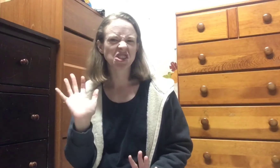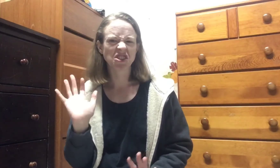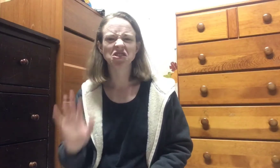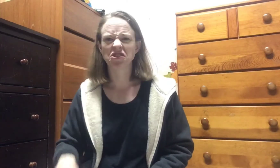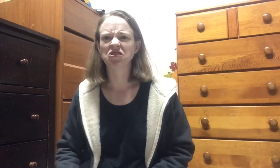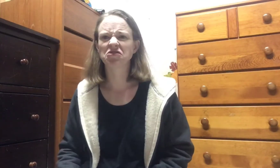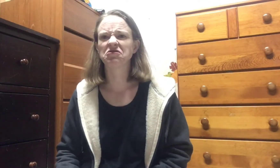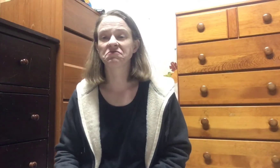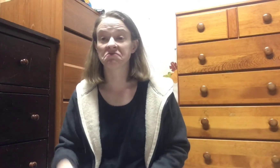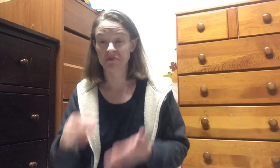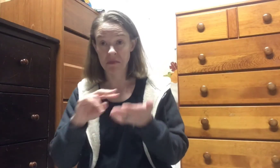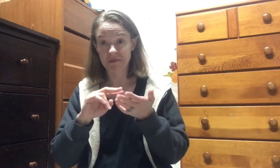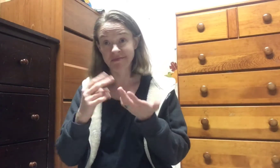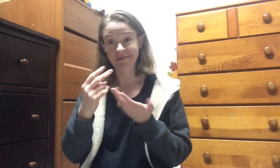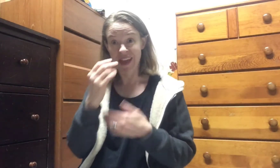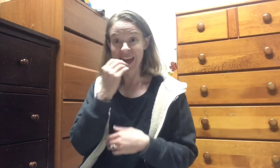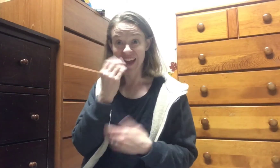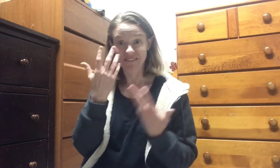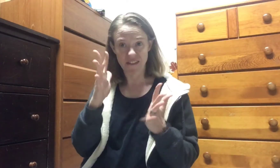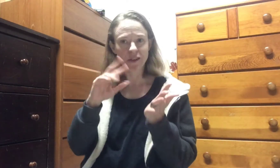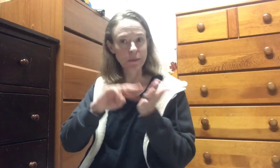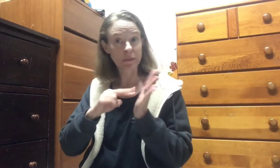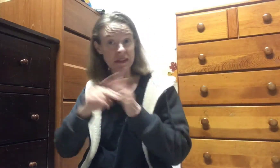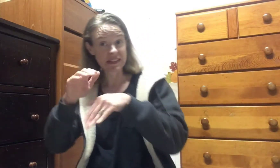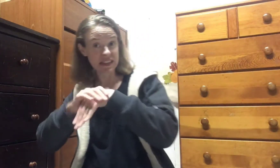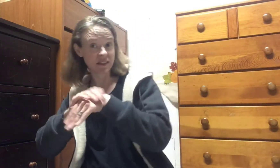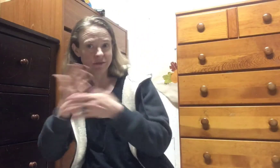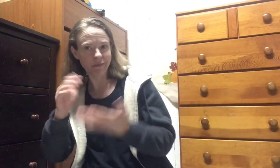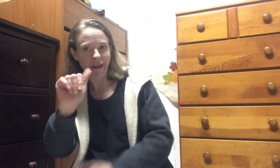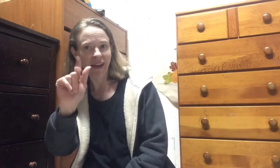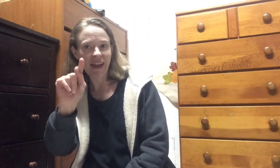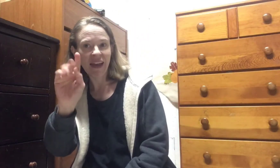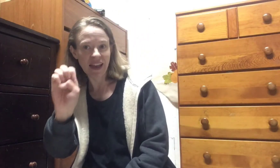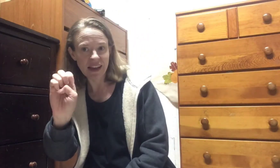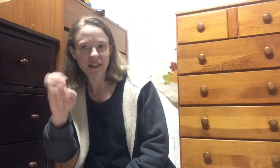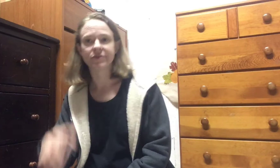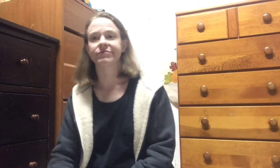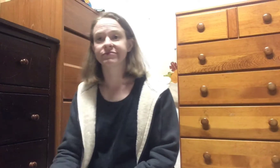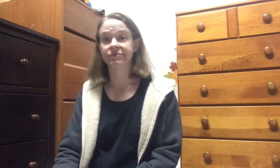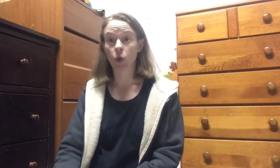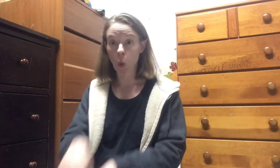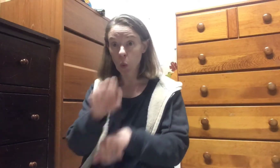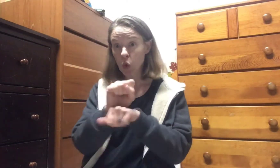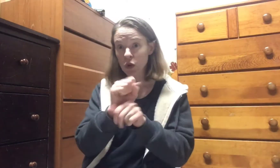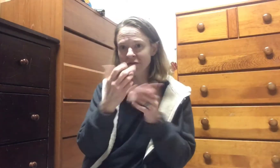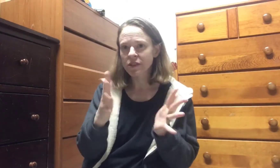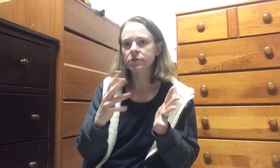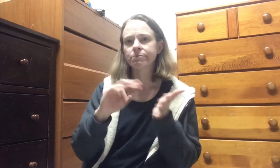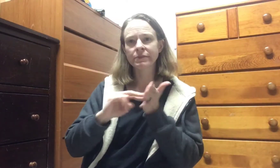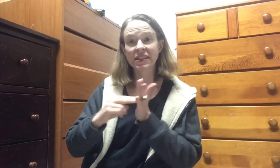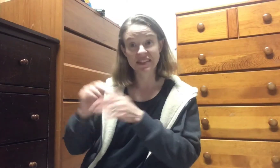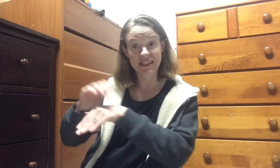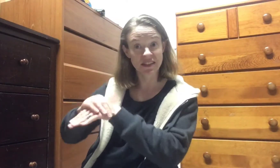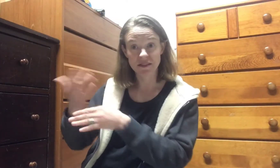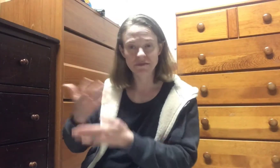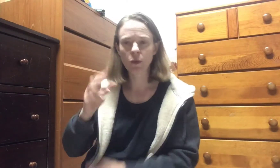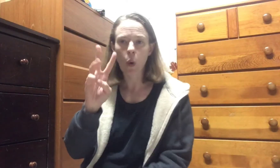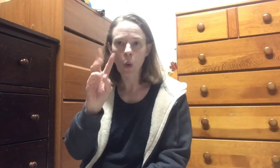eat finish. Eat finish in English would mean ate. Work finish would mean in